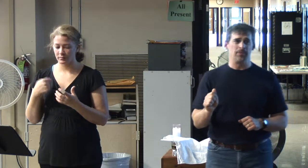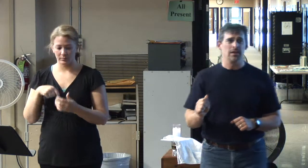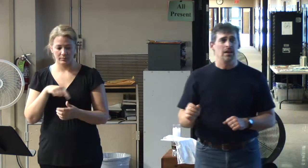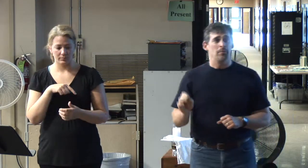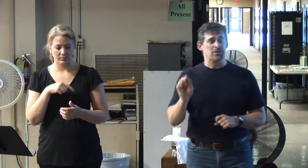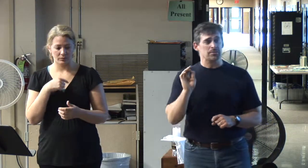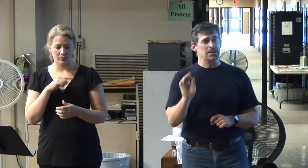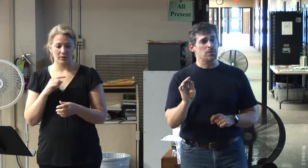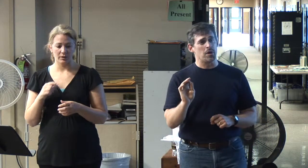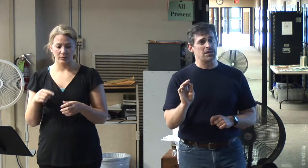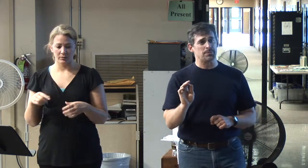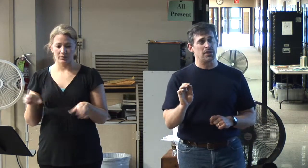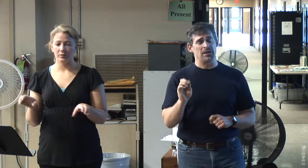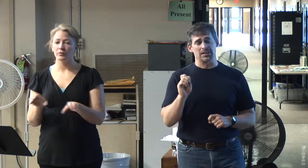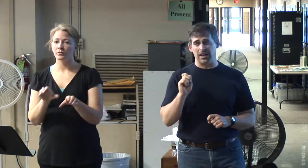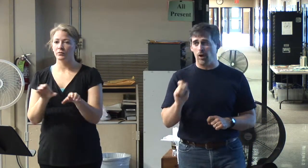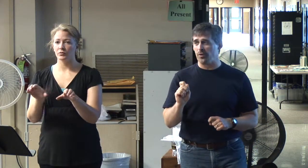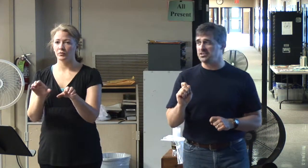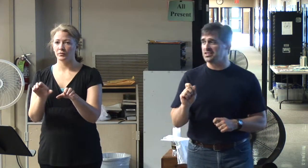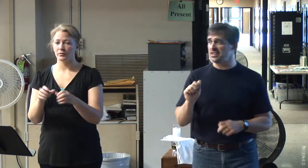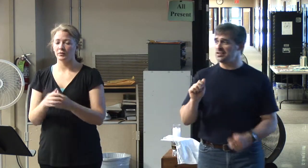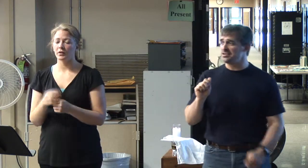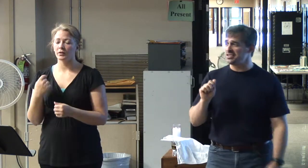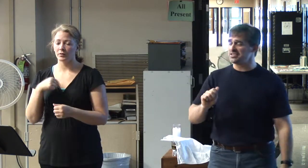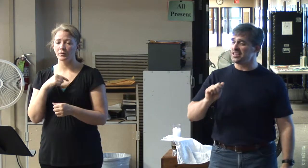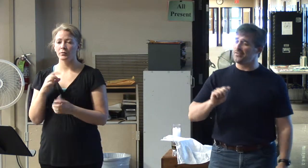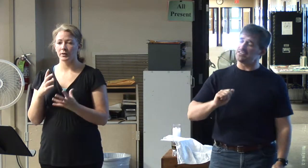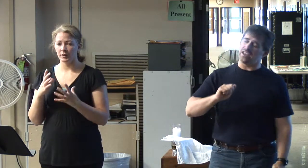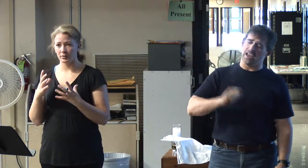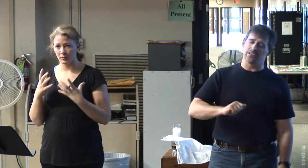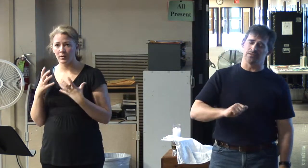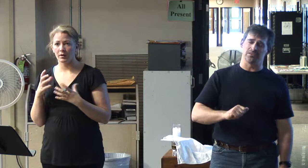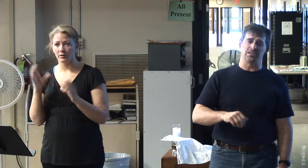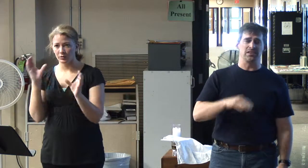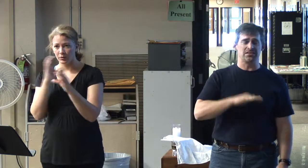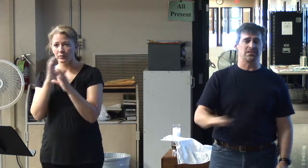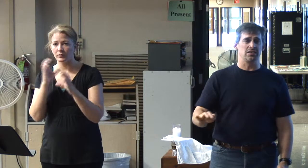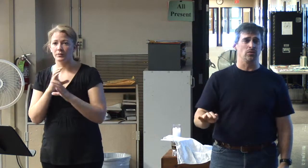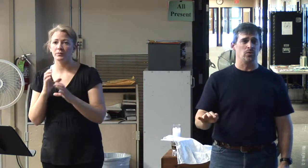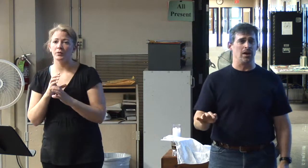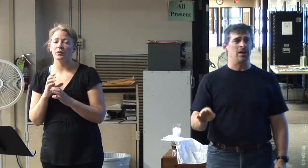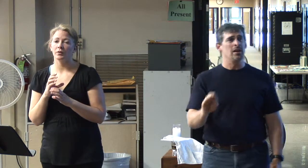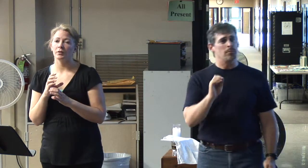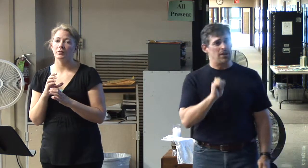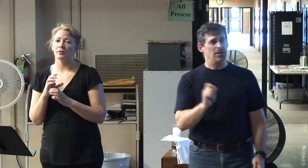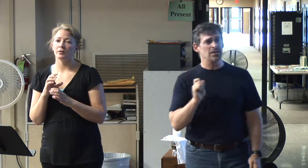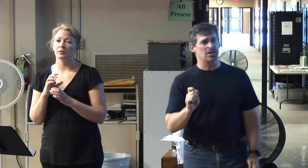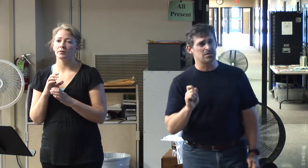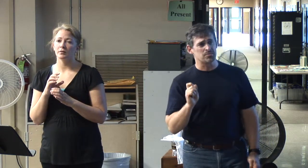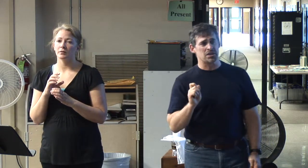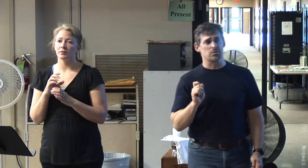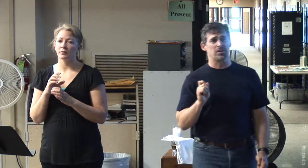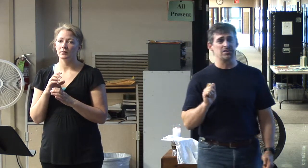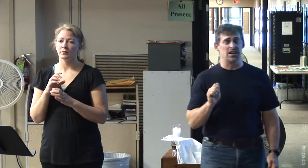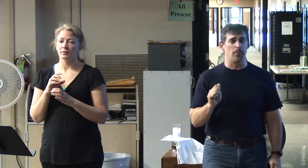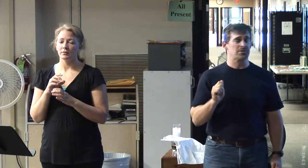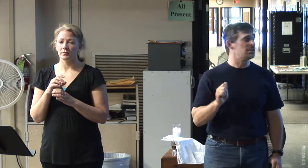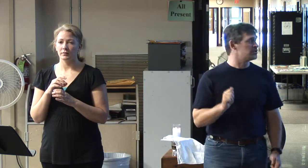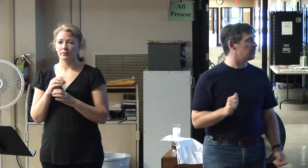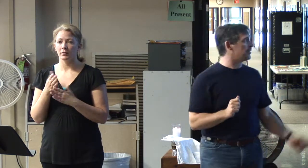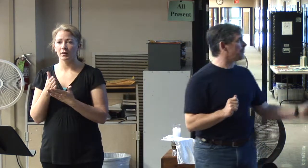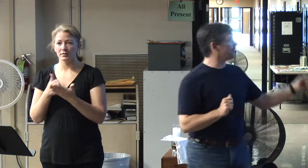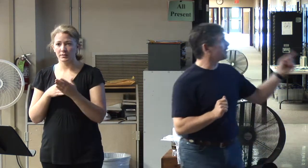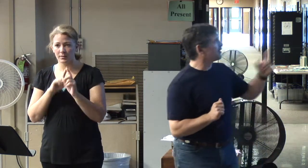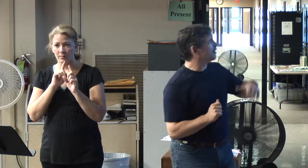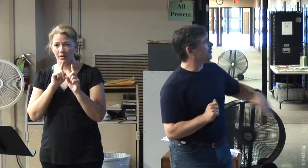messy. There's some things we want to explore, I think, to help us, and it's not just to give us answers, to say, this is the only way, but I think these are some central things that help